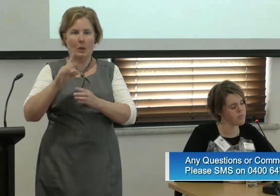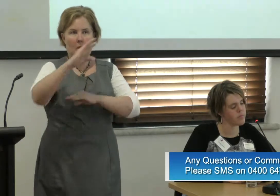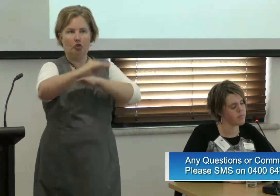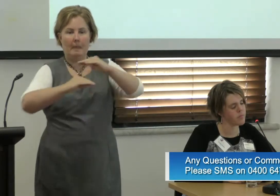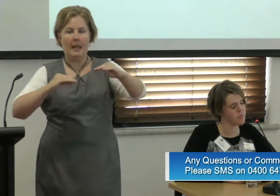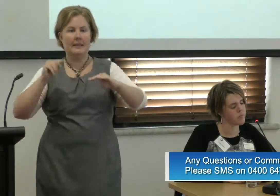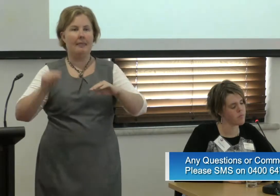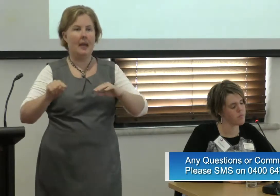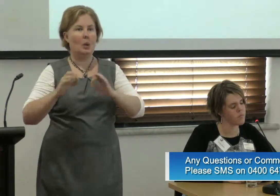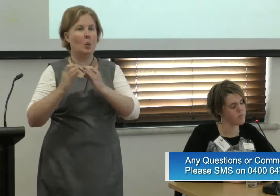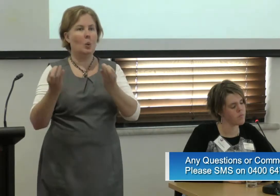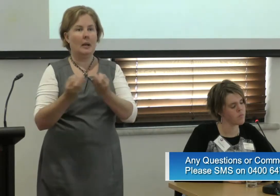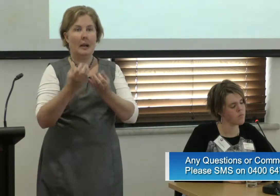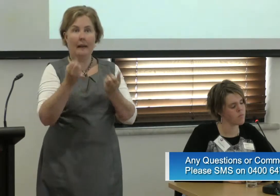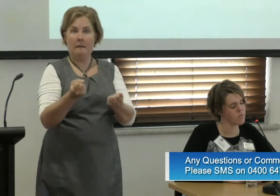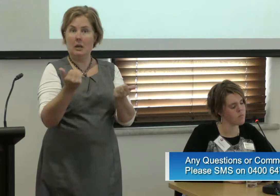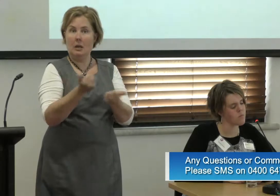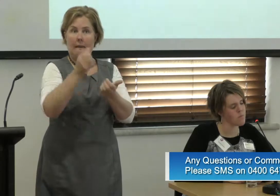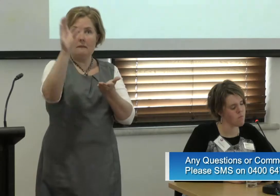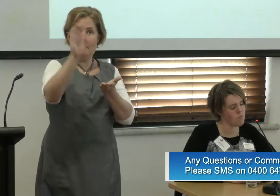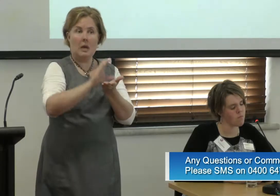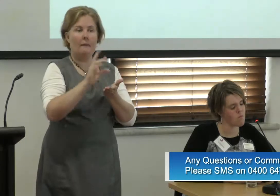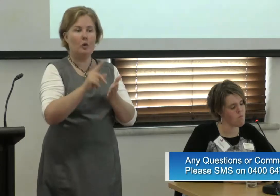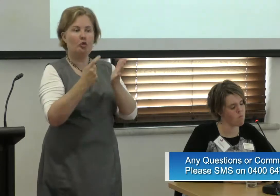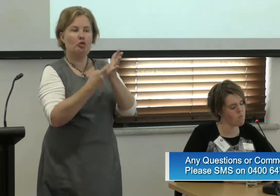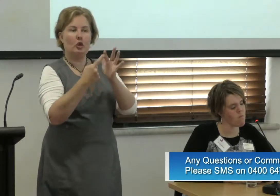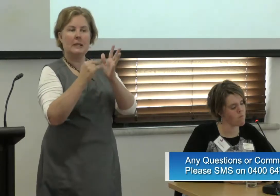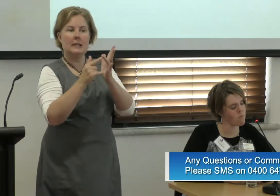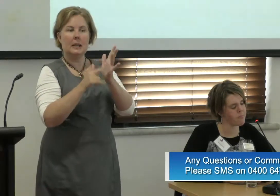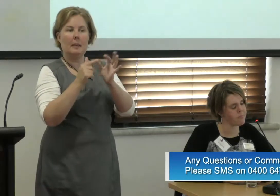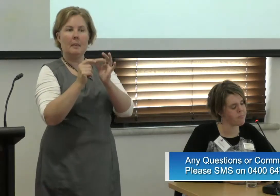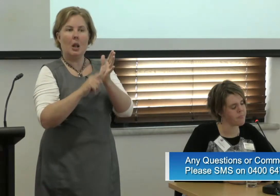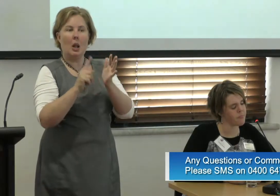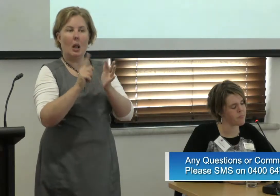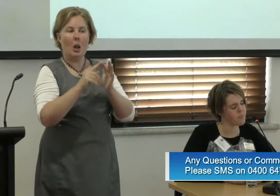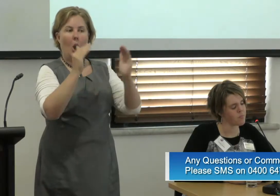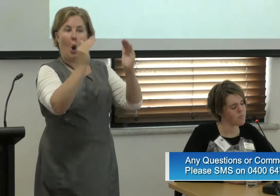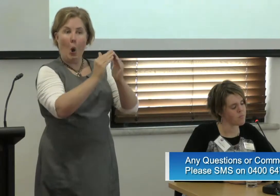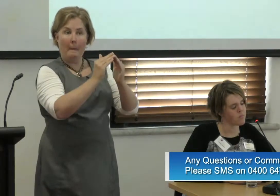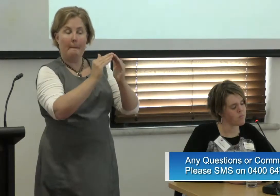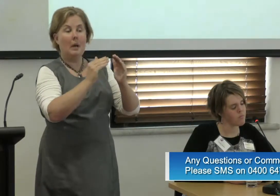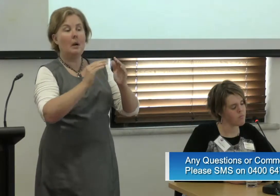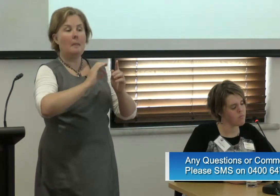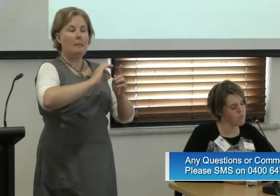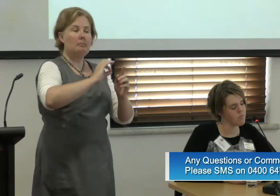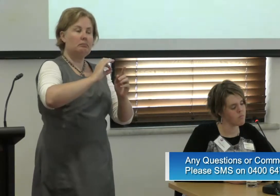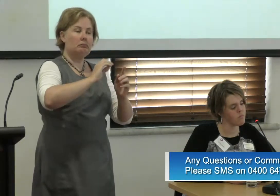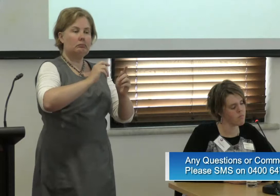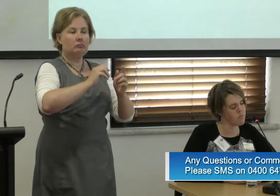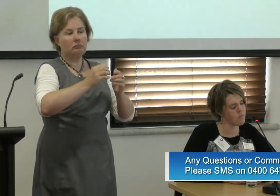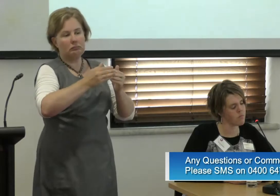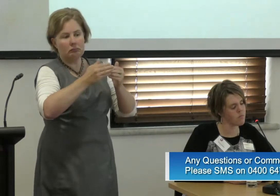for reasonable home modifications anyway. And my work experience with, or